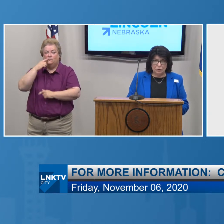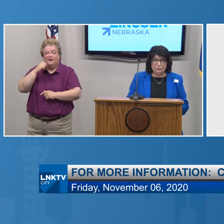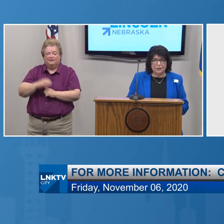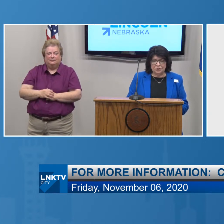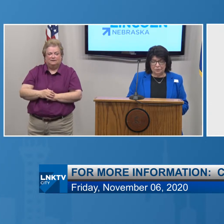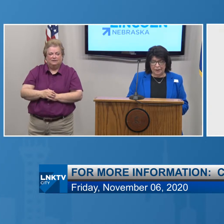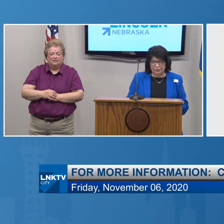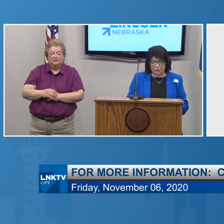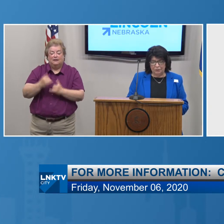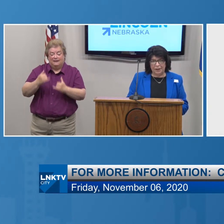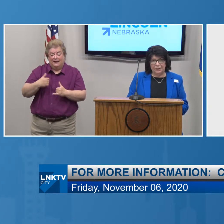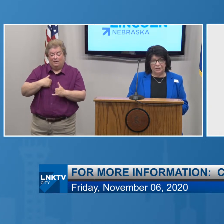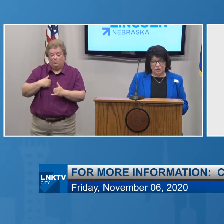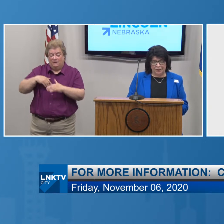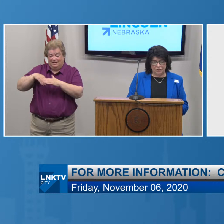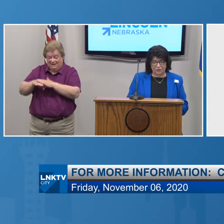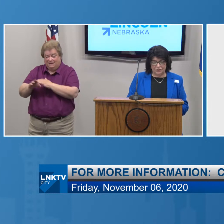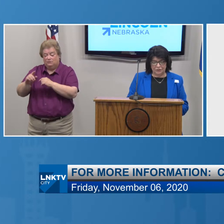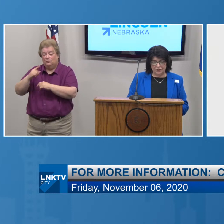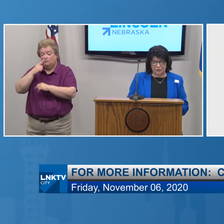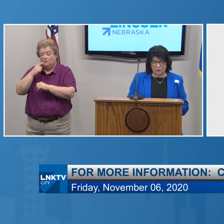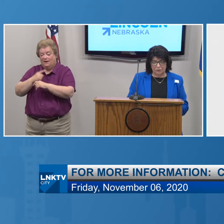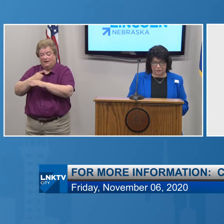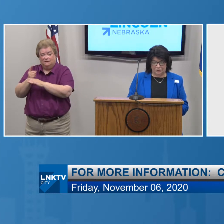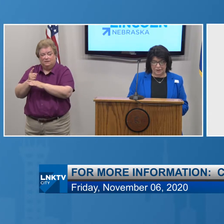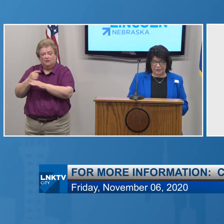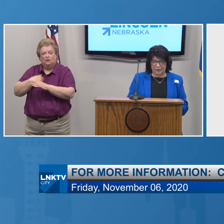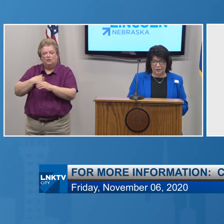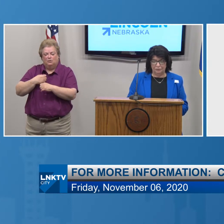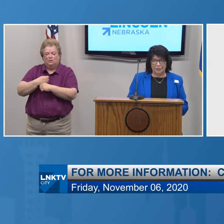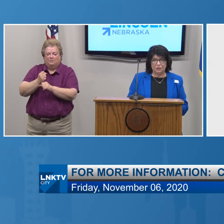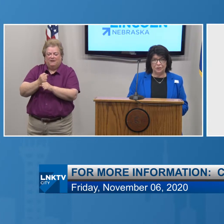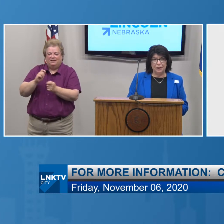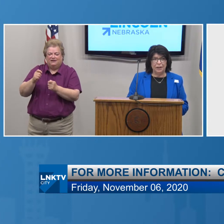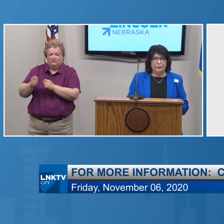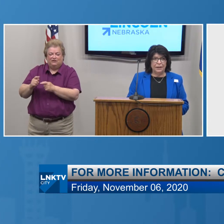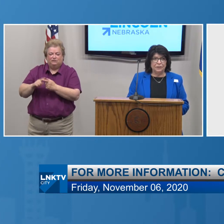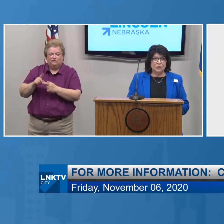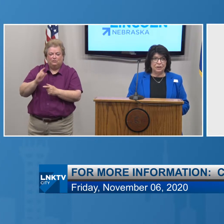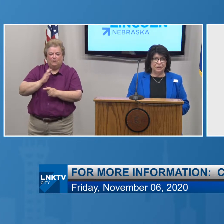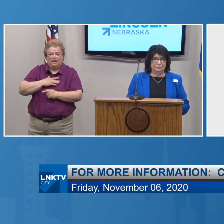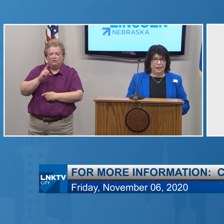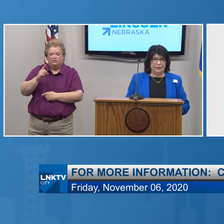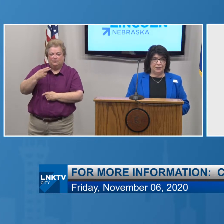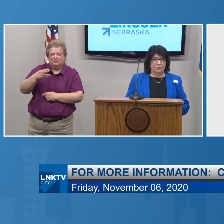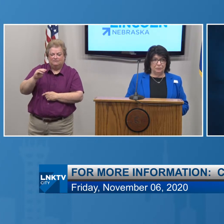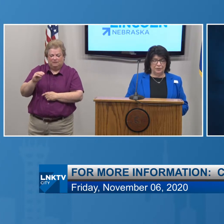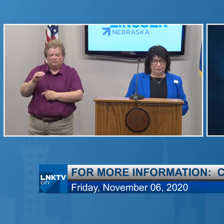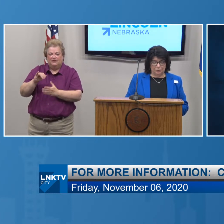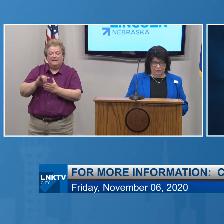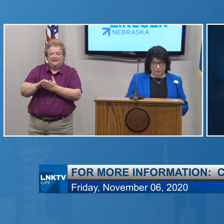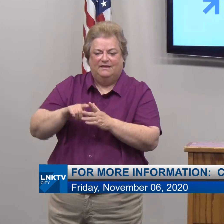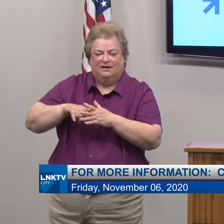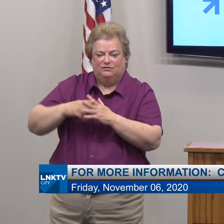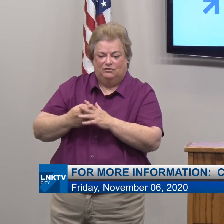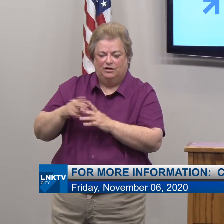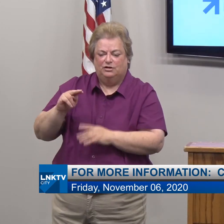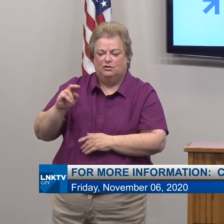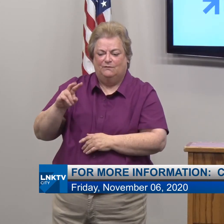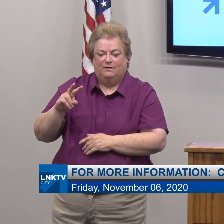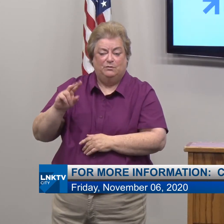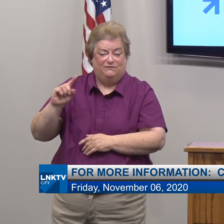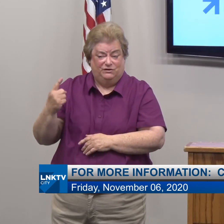we have moved into red, we are making changes to the local directed health measure that took effect on November 1st,